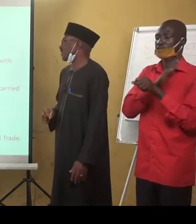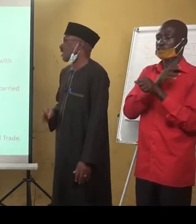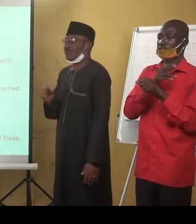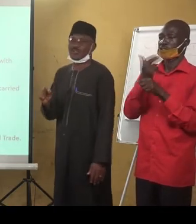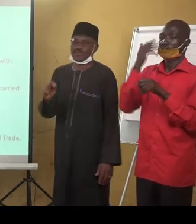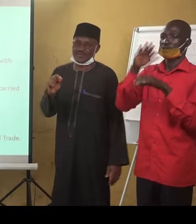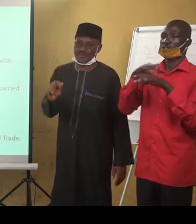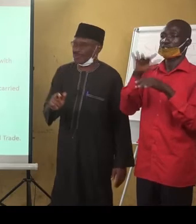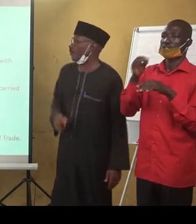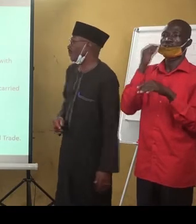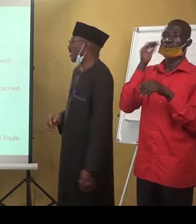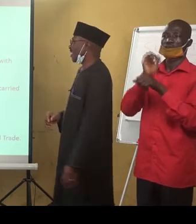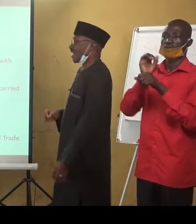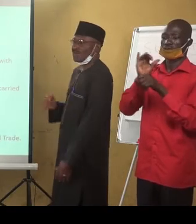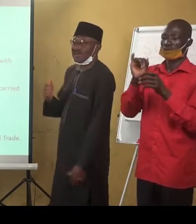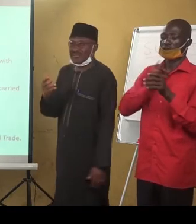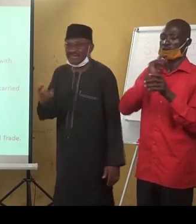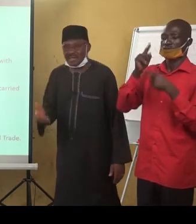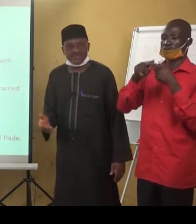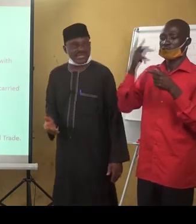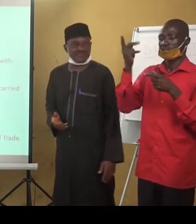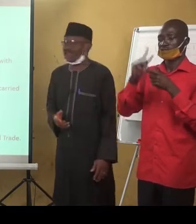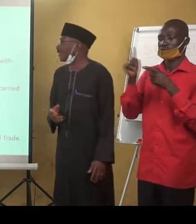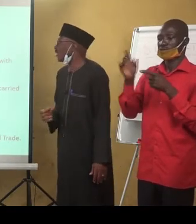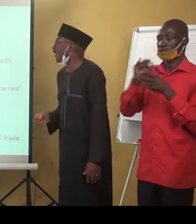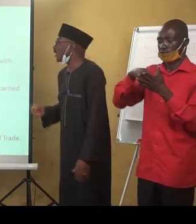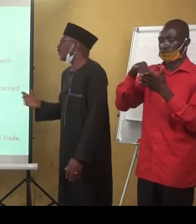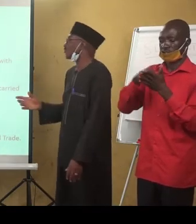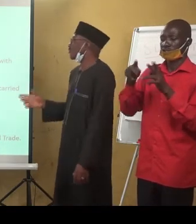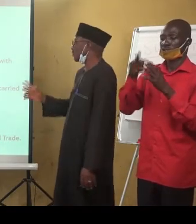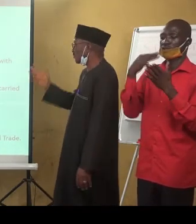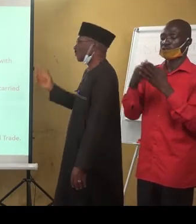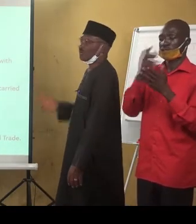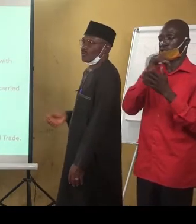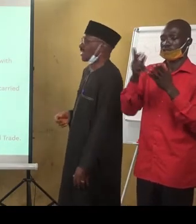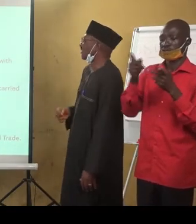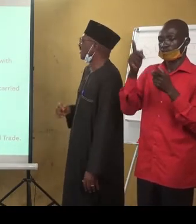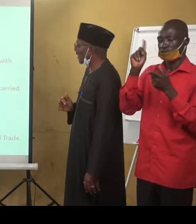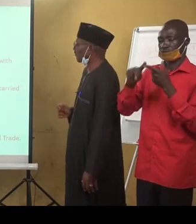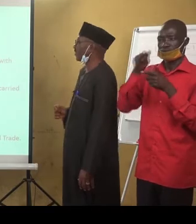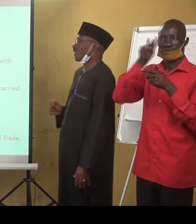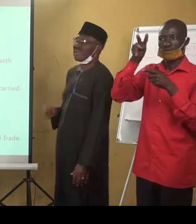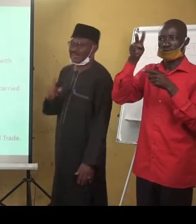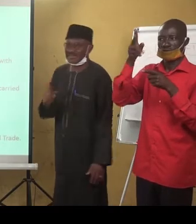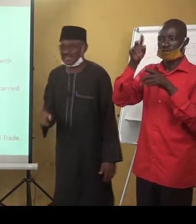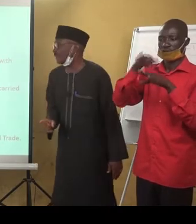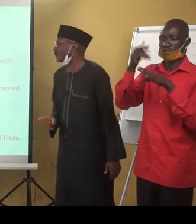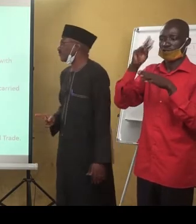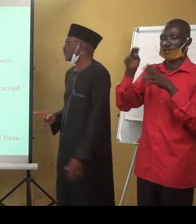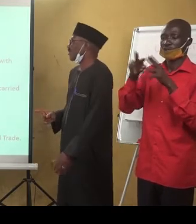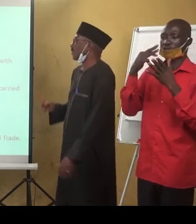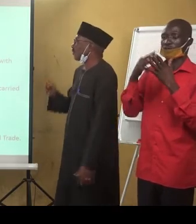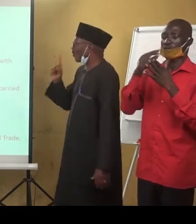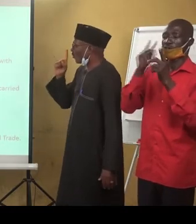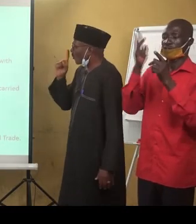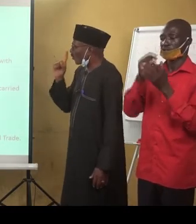assignment I'm going to give to you. I will read them carefully, and I want you to look at them carefully and answer them.